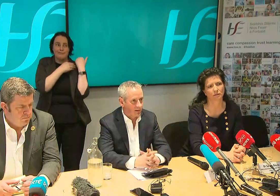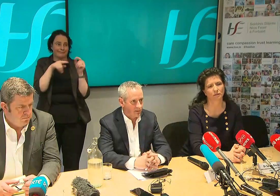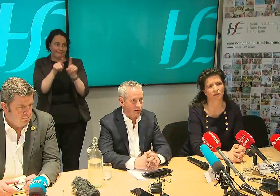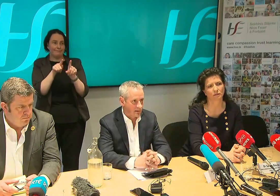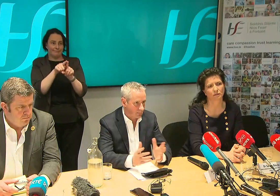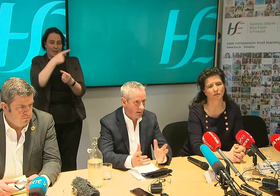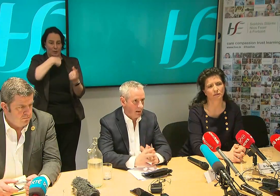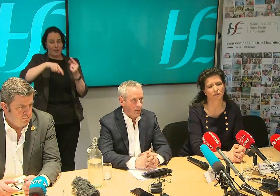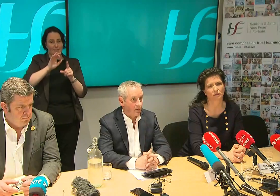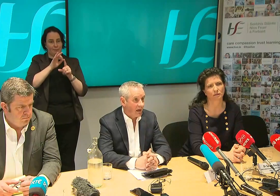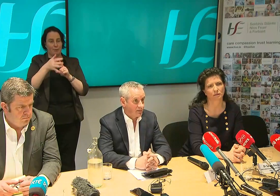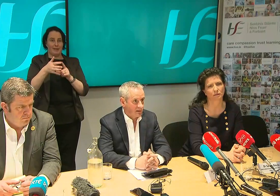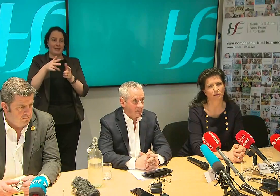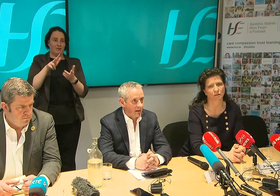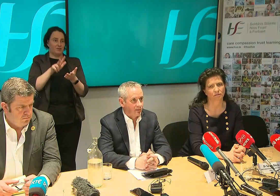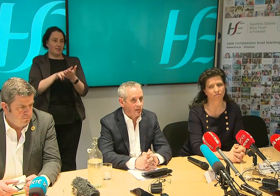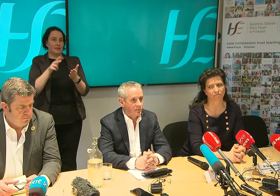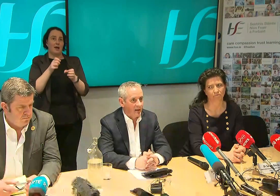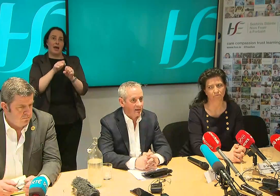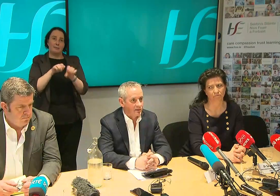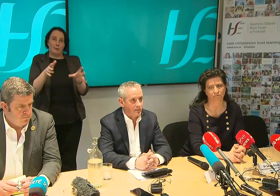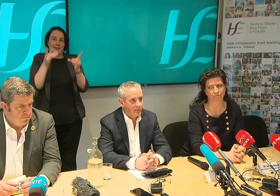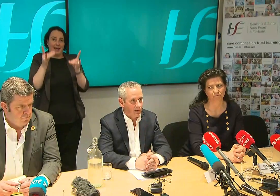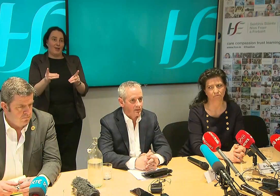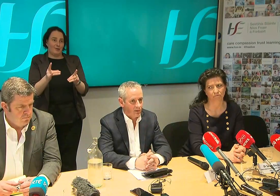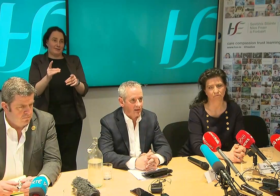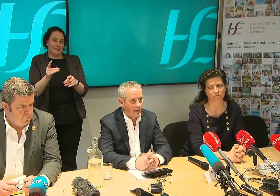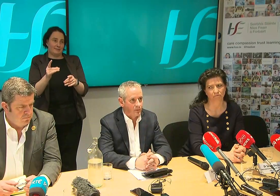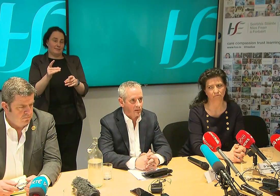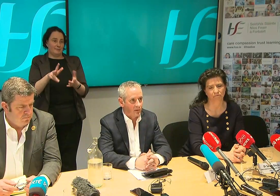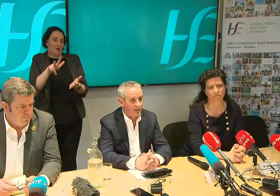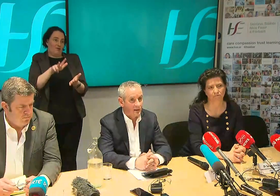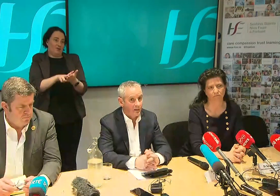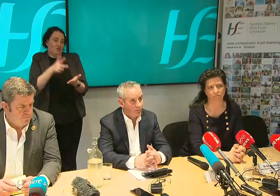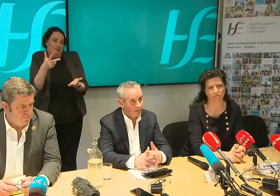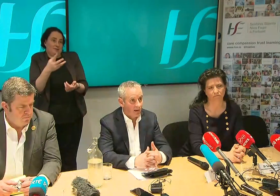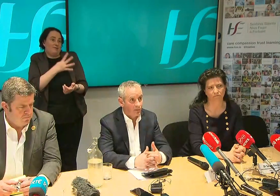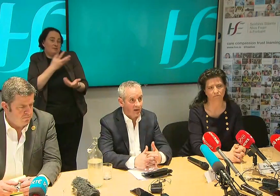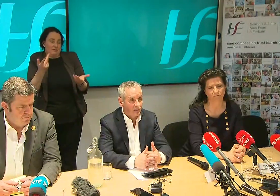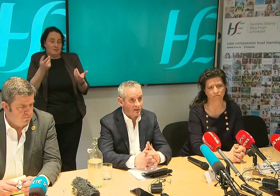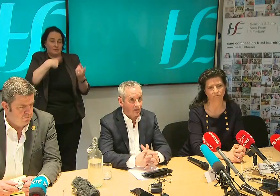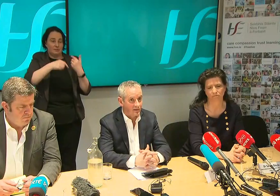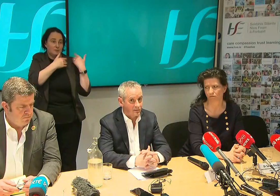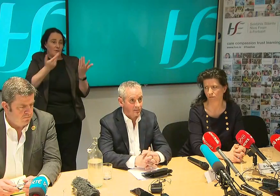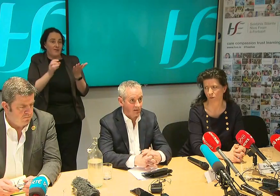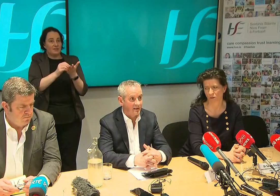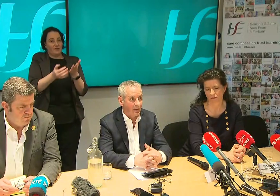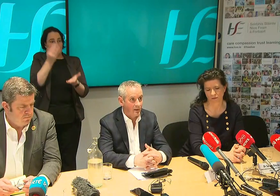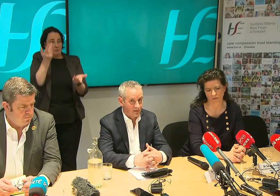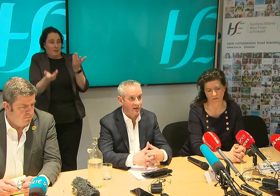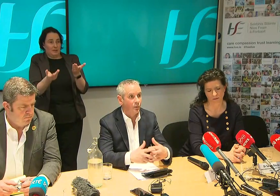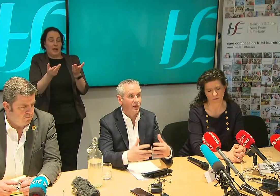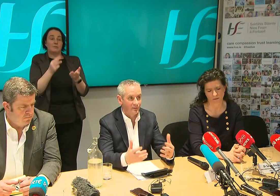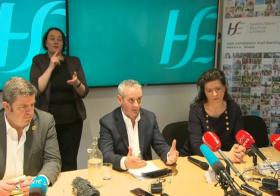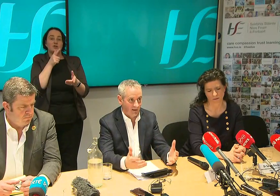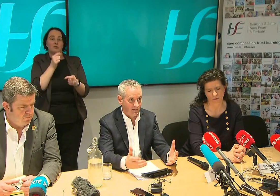as public officials and public health officials, have a role to play in it. So, you know, it's finding that important balance. But I would rather be talking right now